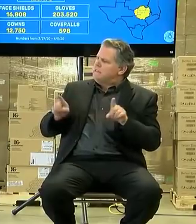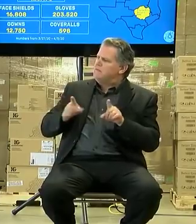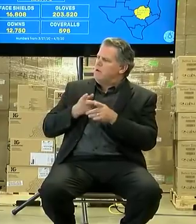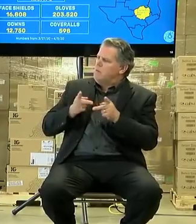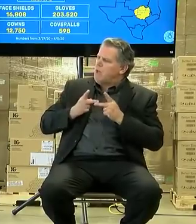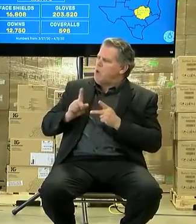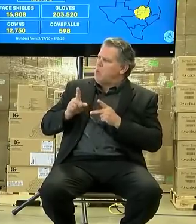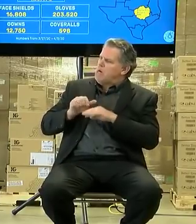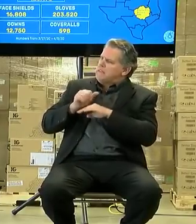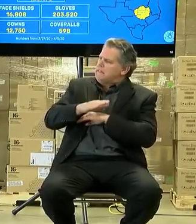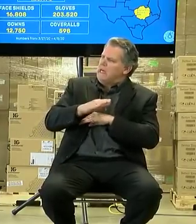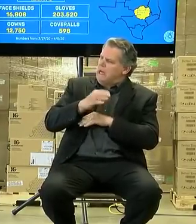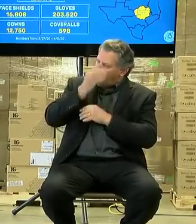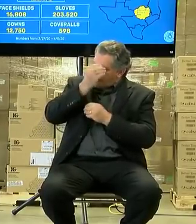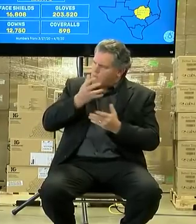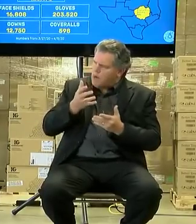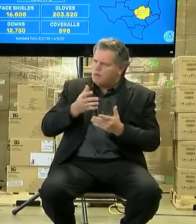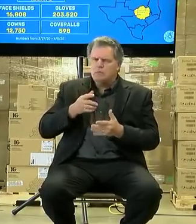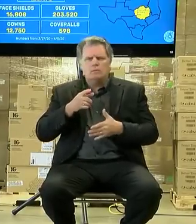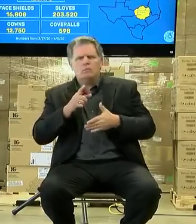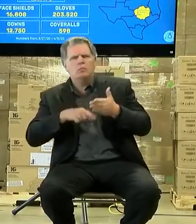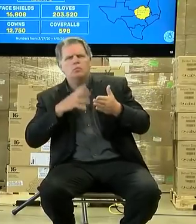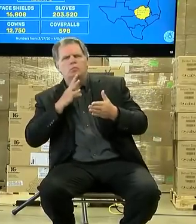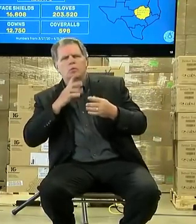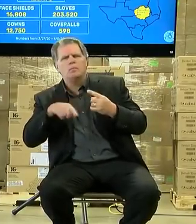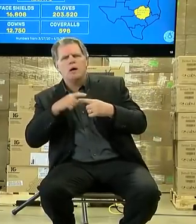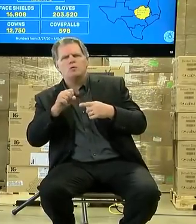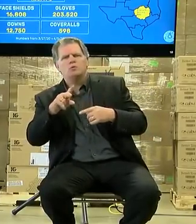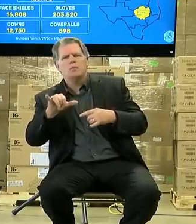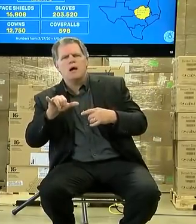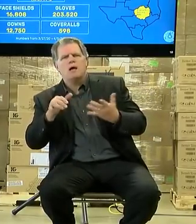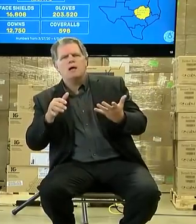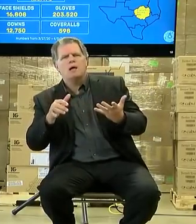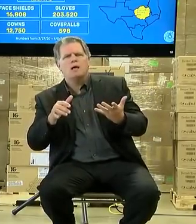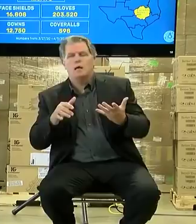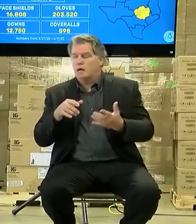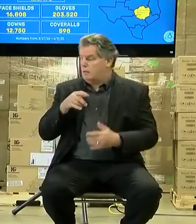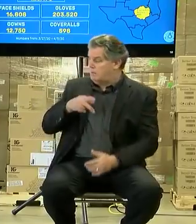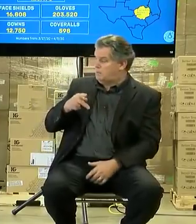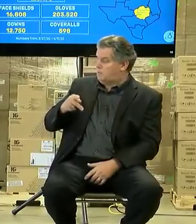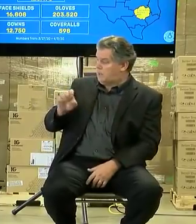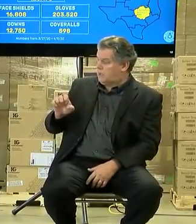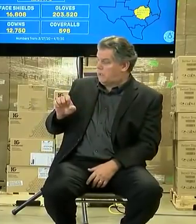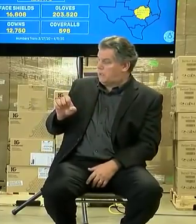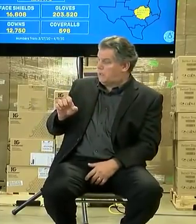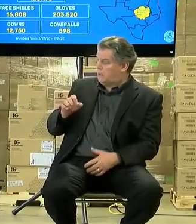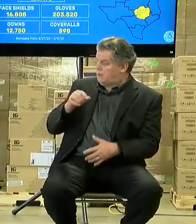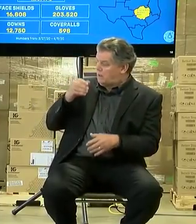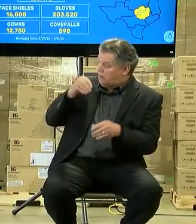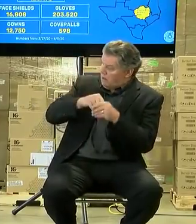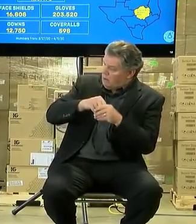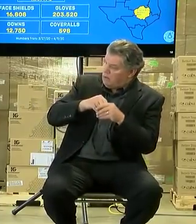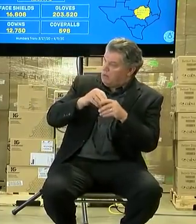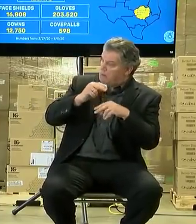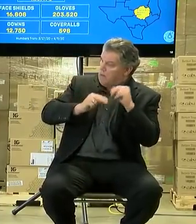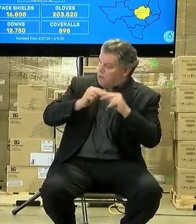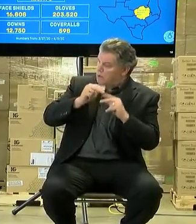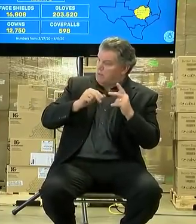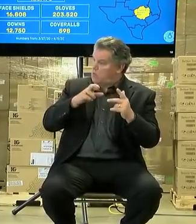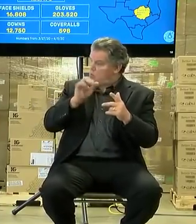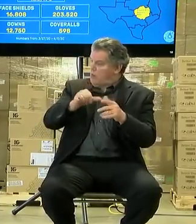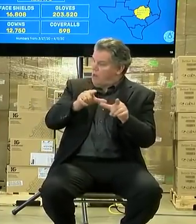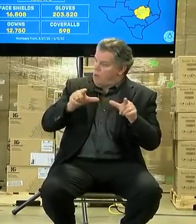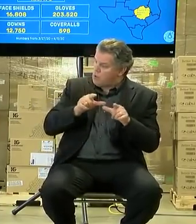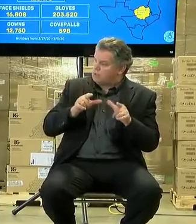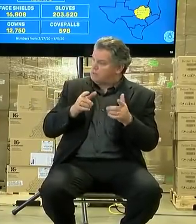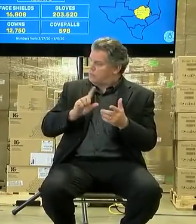be sent to? Which supplies? Whether that's PPE or Oh, the current supplies? Yeah. the convention center Yep.